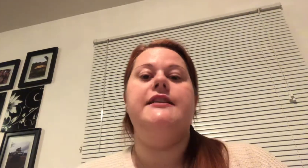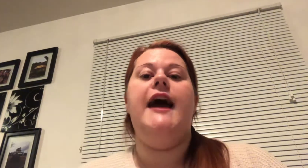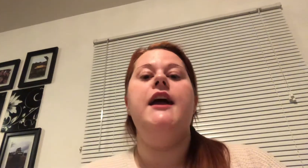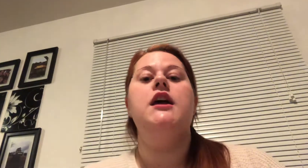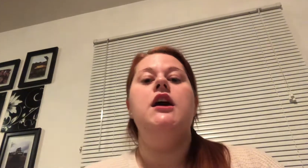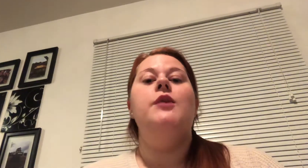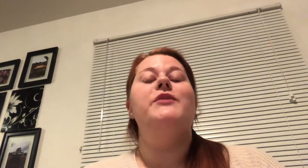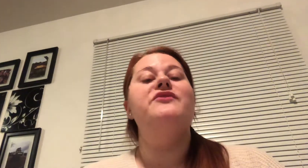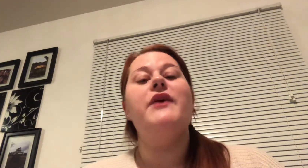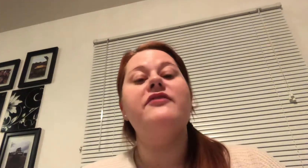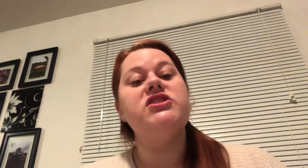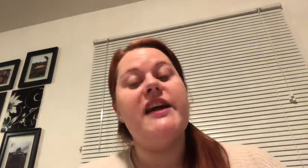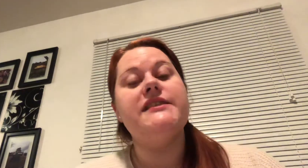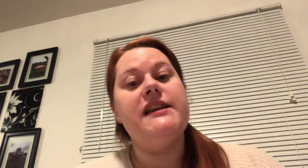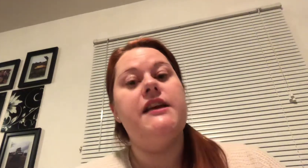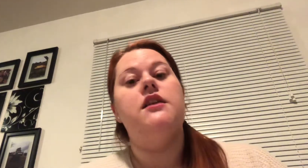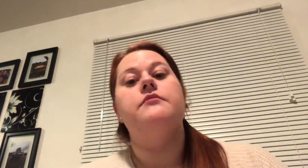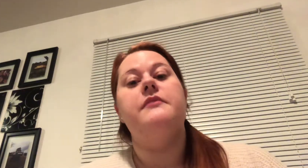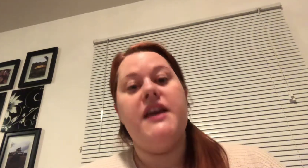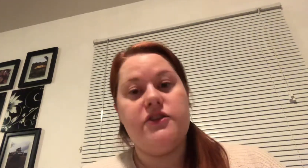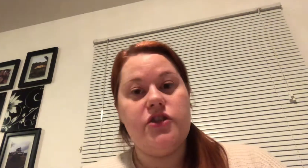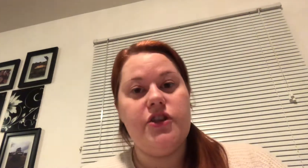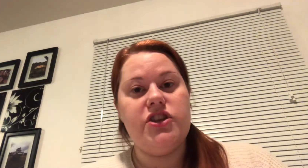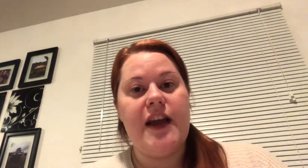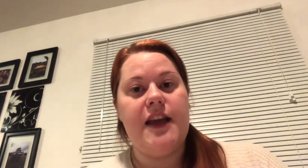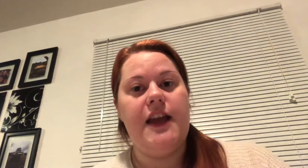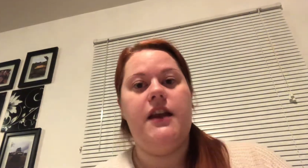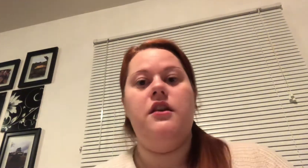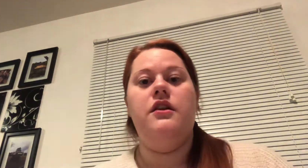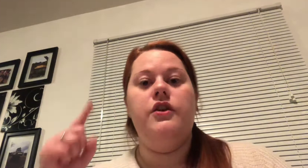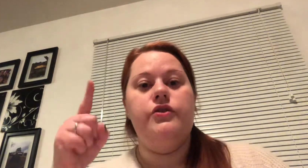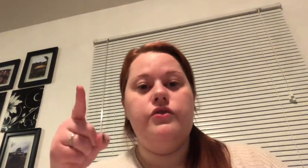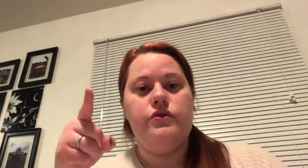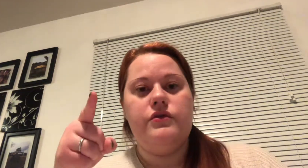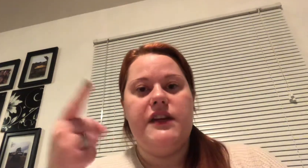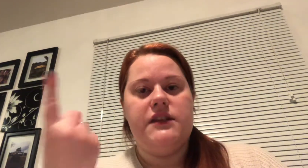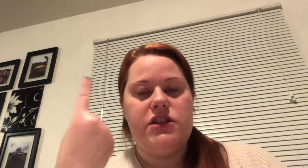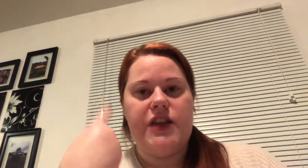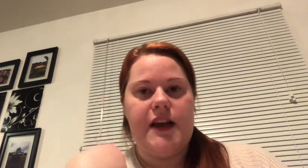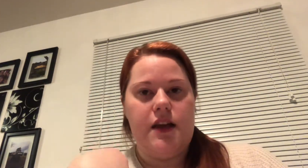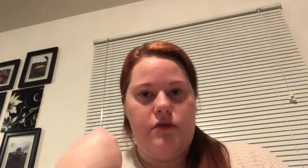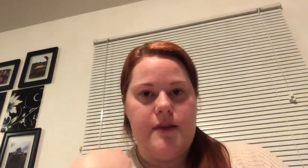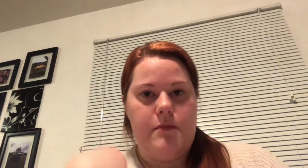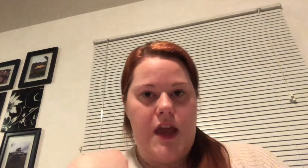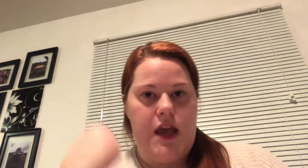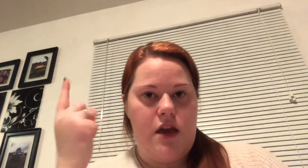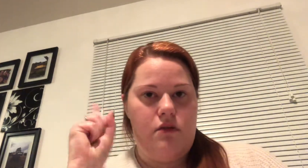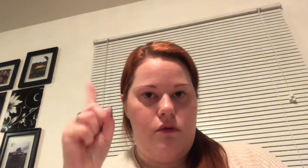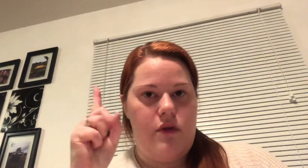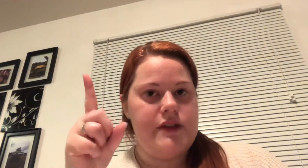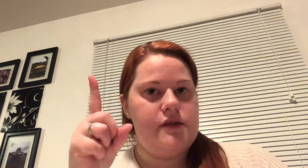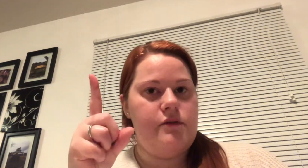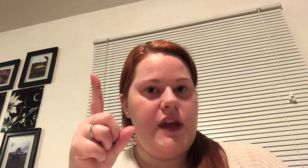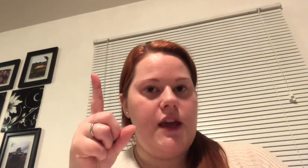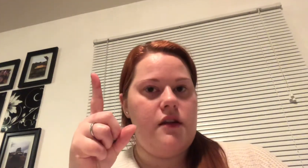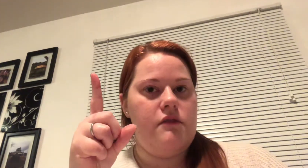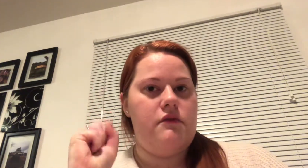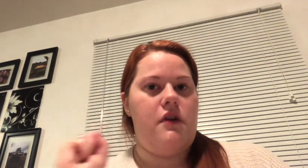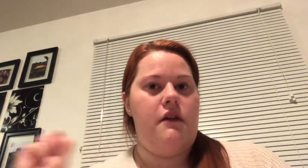that. But if you haven't checked in, make sure you're checking in. You need to check in with me once a week, all